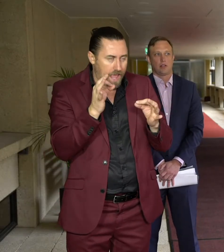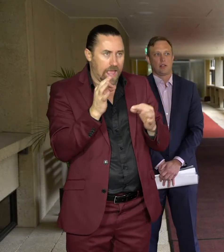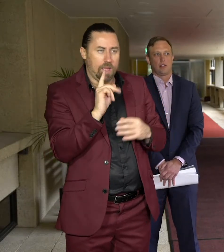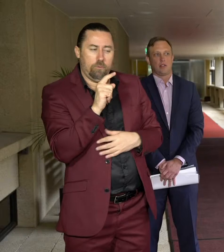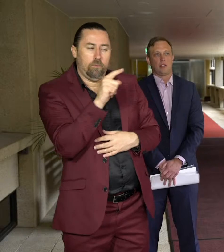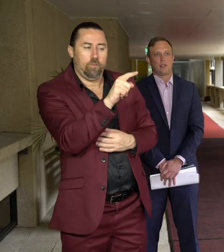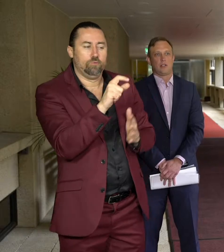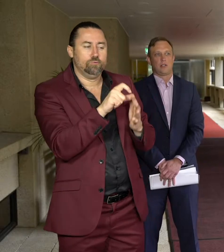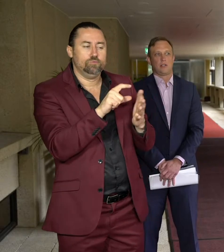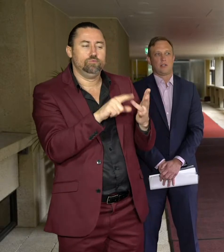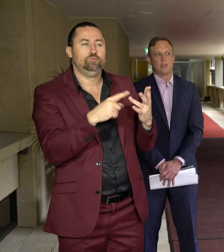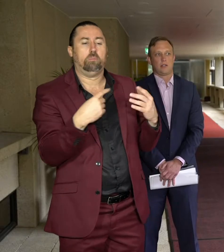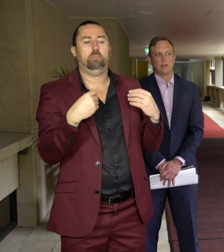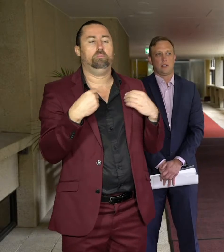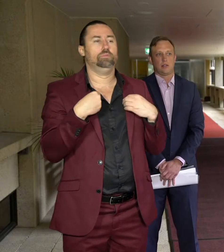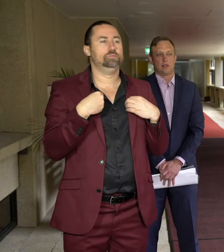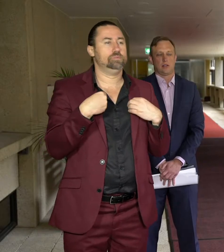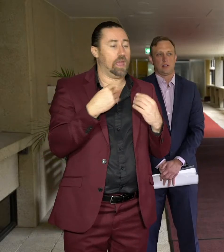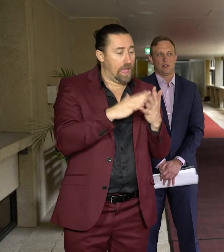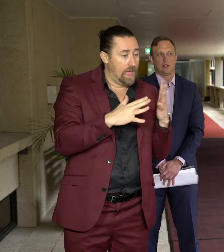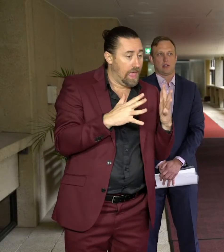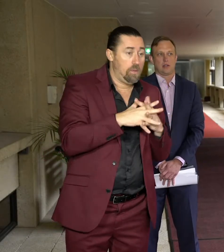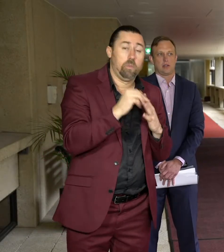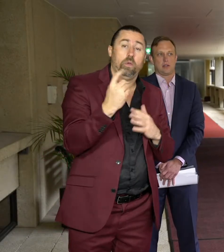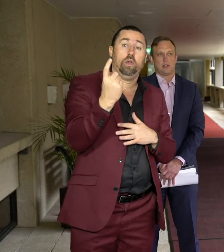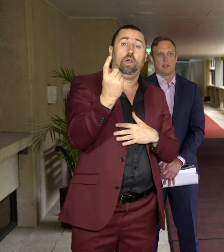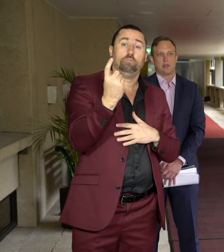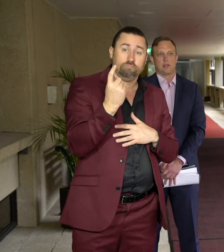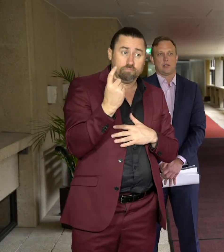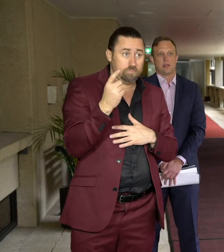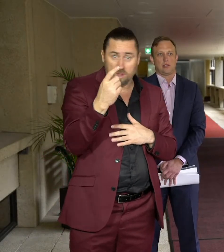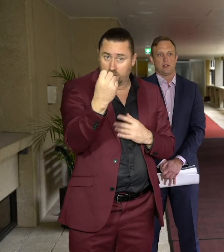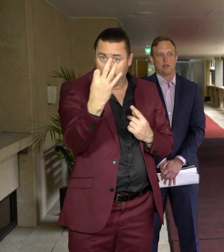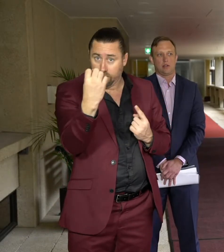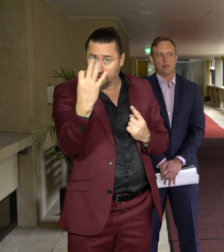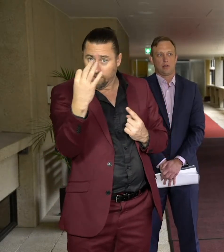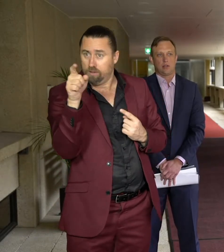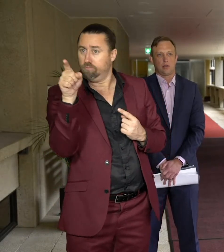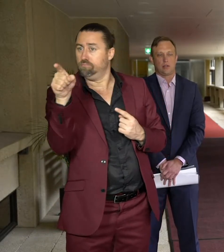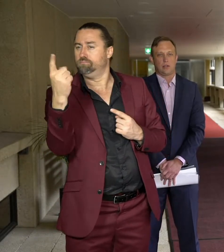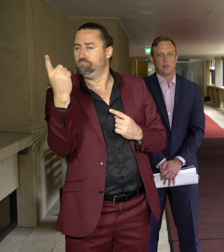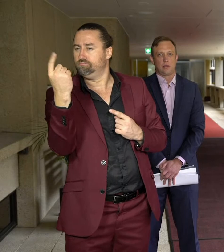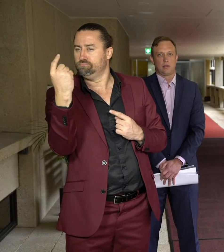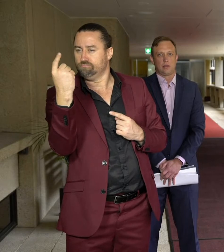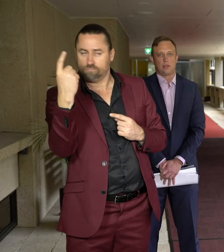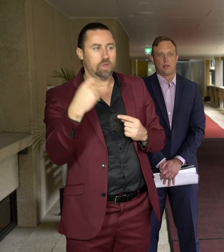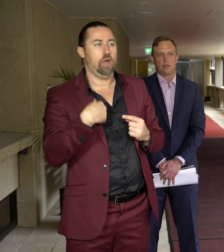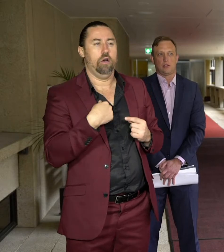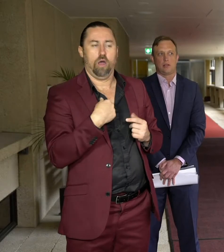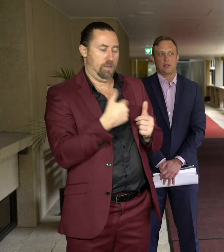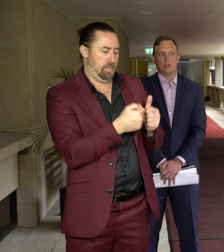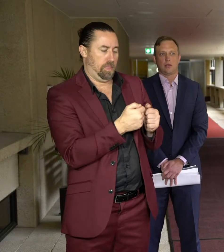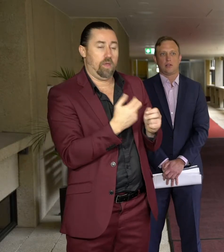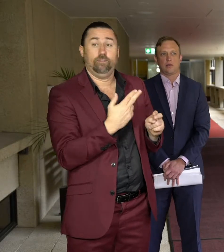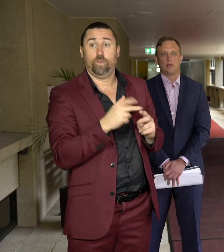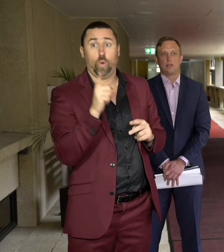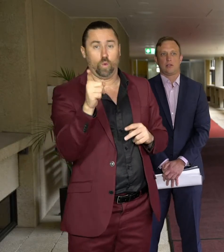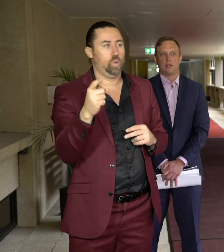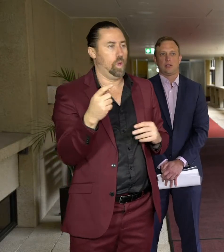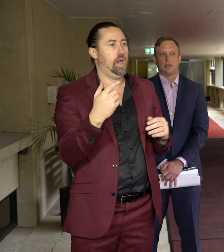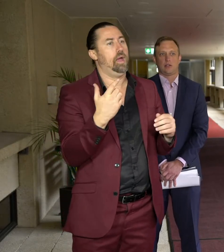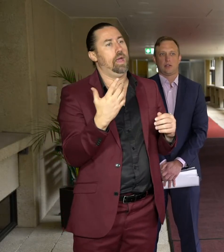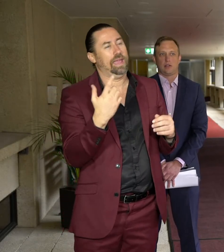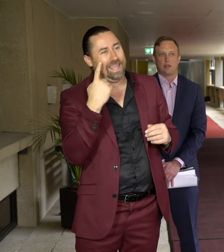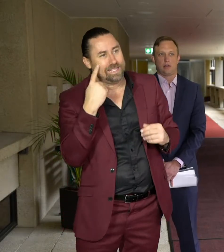you're doing and how you're ensuring that everyone who can do it will do it, because it means we can contact trace far quicker.